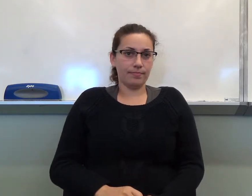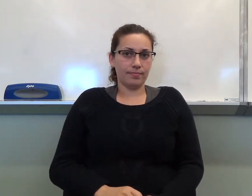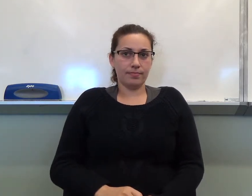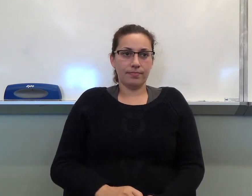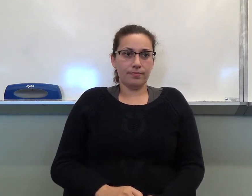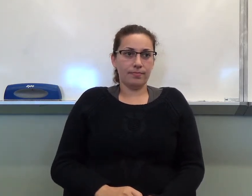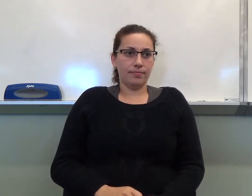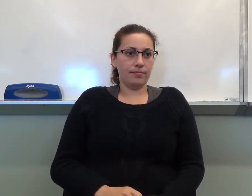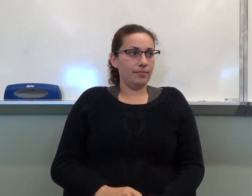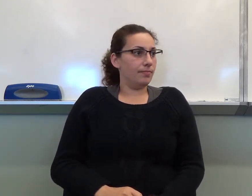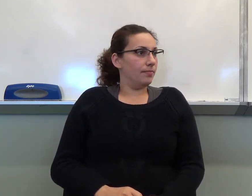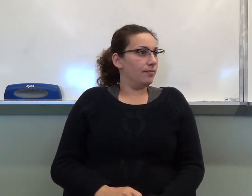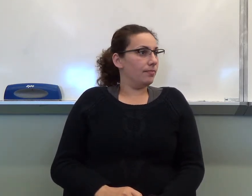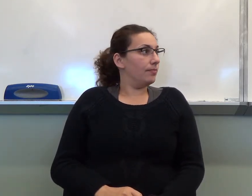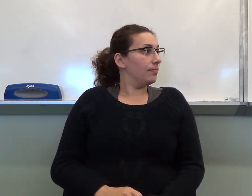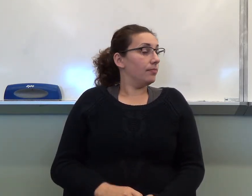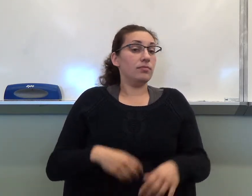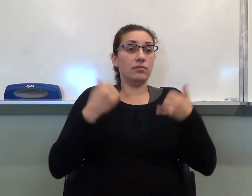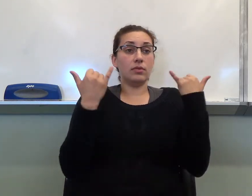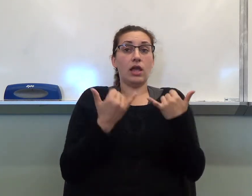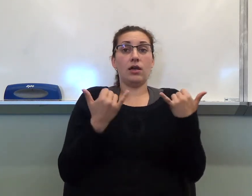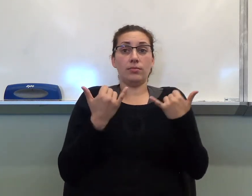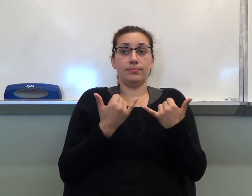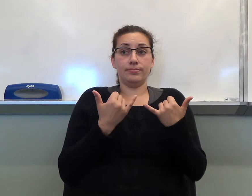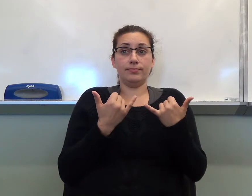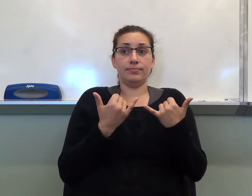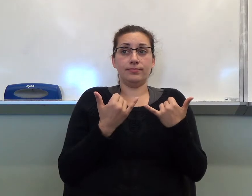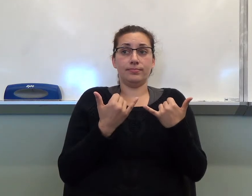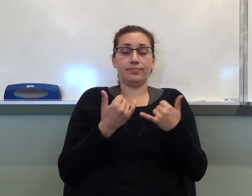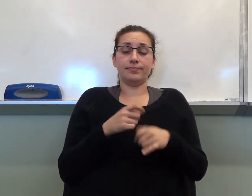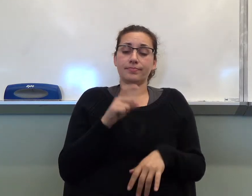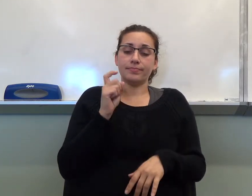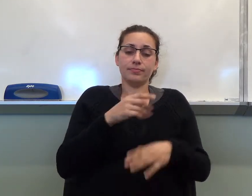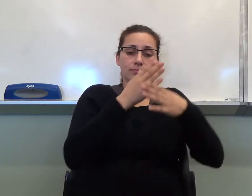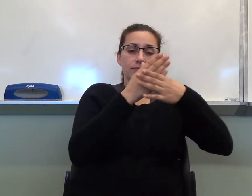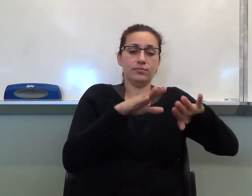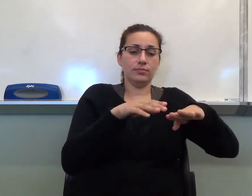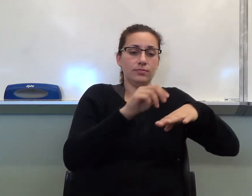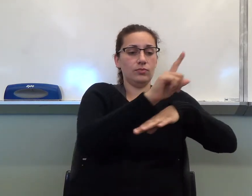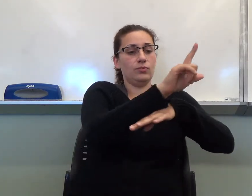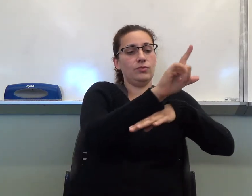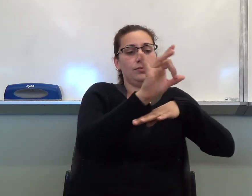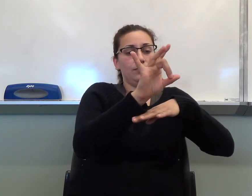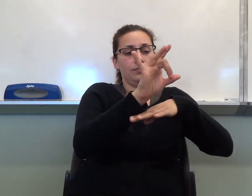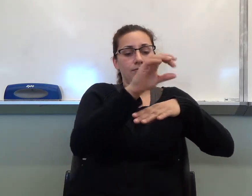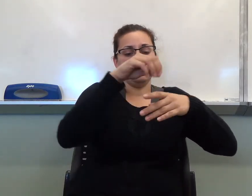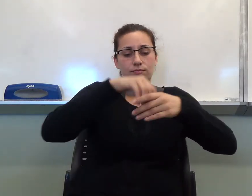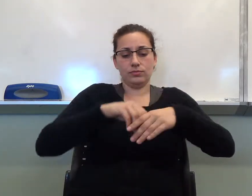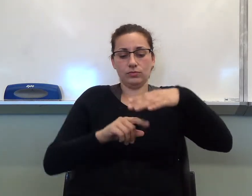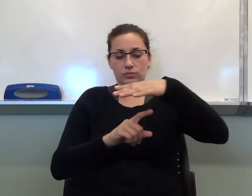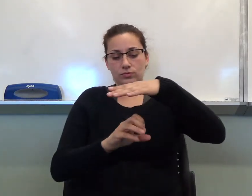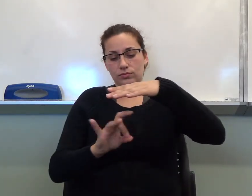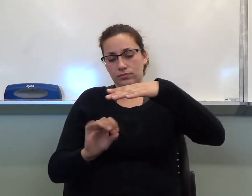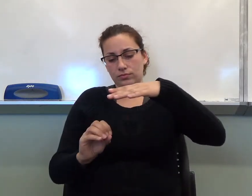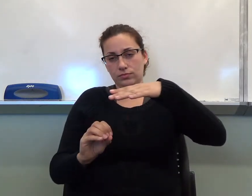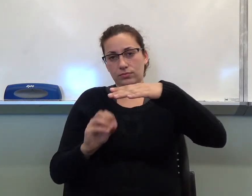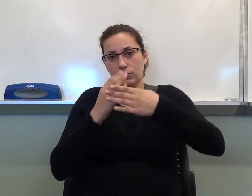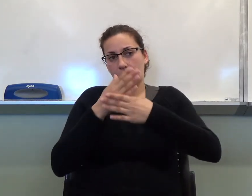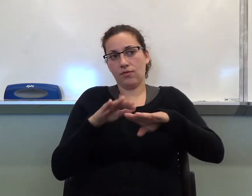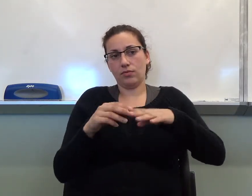So now you're going to end up dividing the 28 into the 180, because you multiply tops, multiply